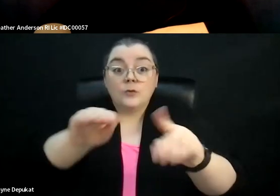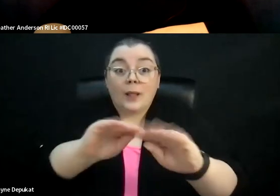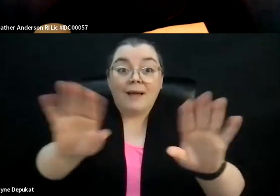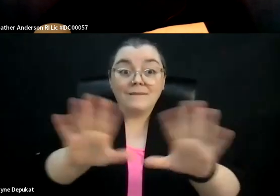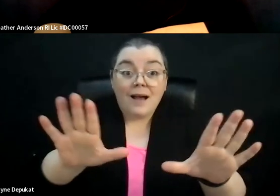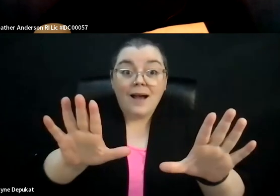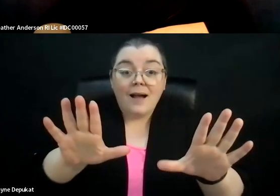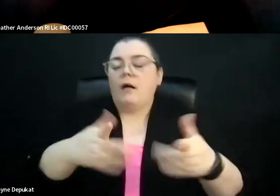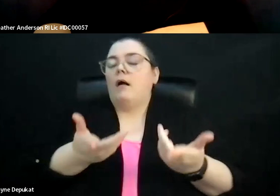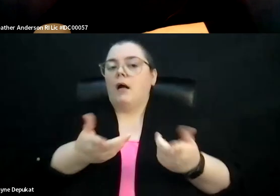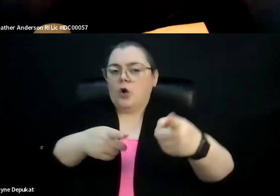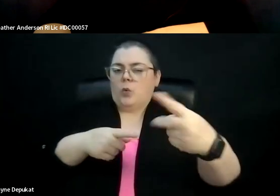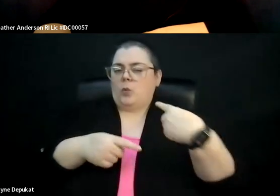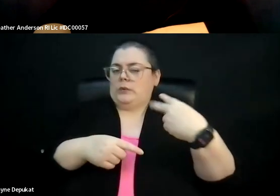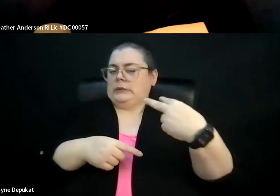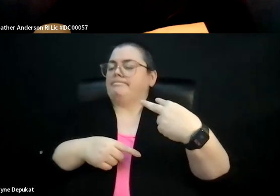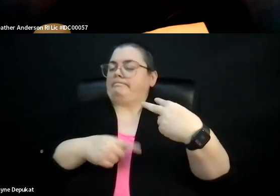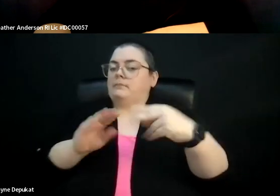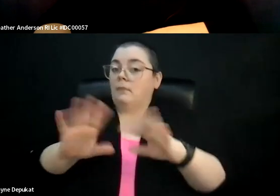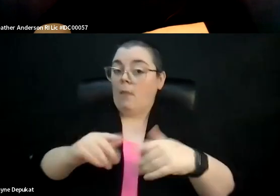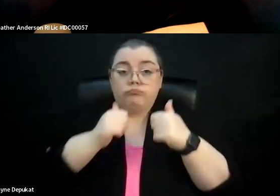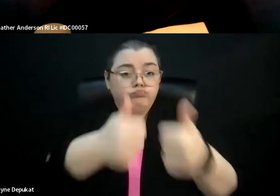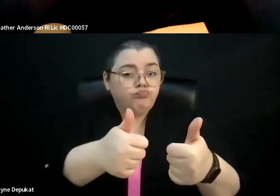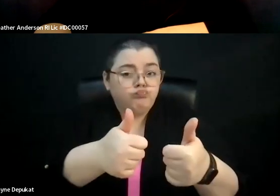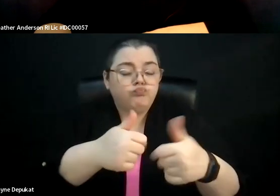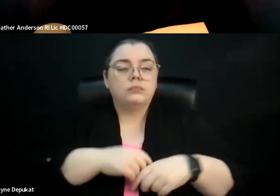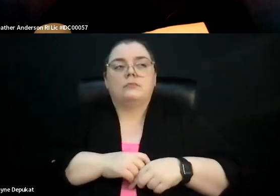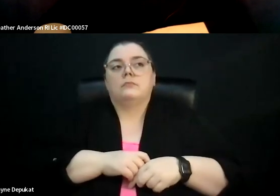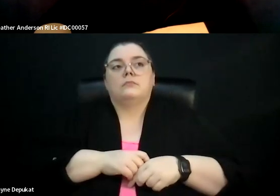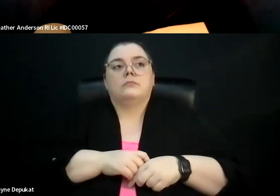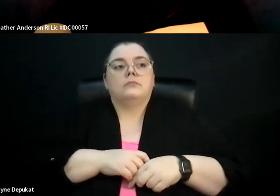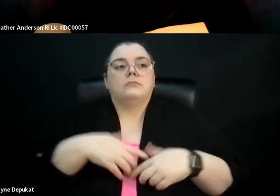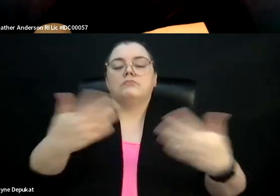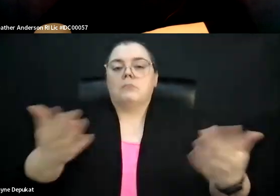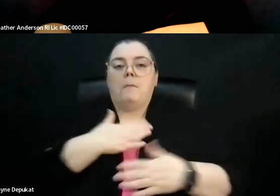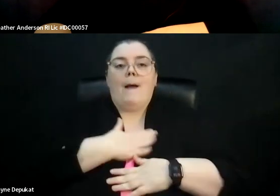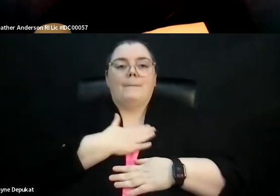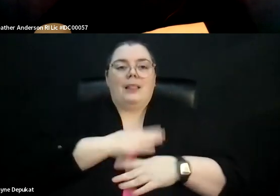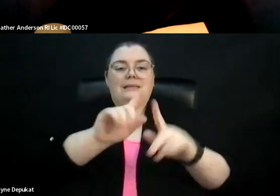point not clear and you feel like you need to clarify, you can just go ahead and clarify. That's great.